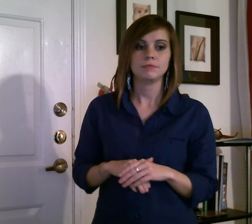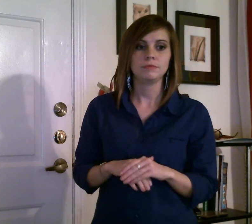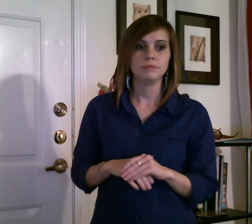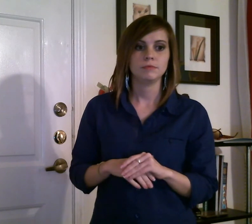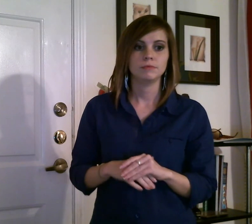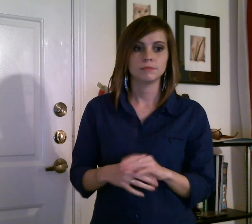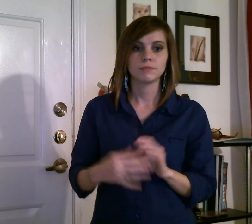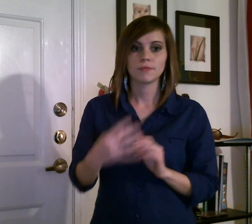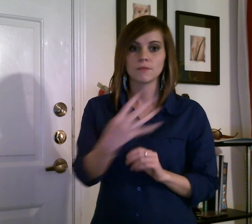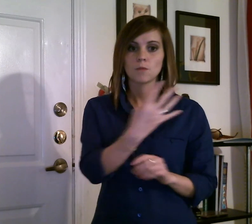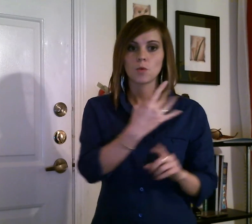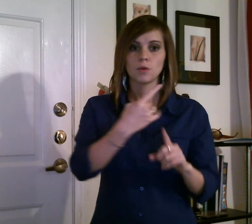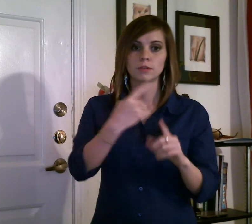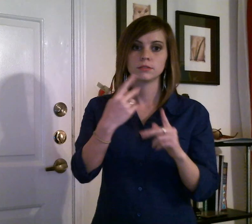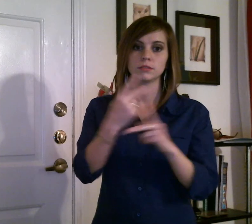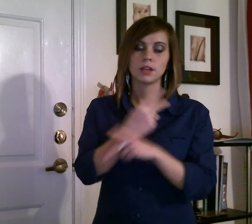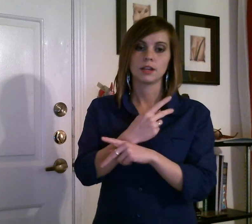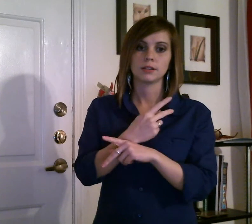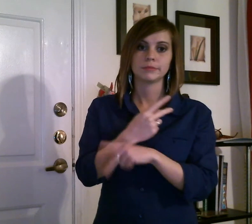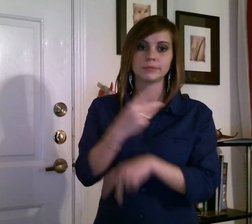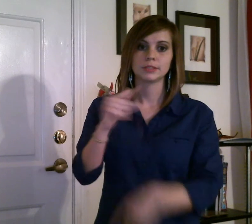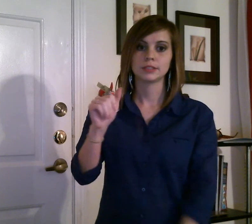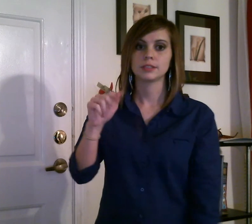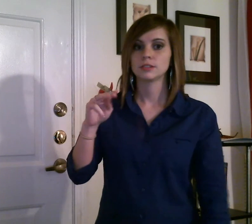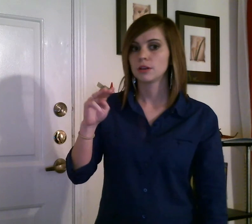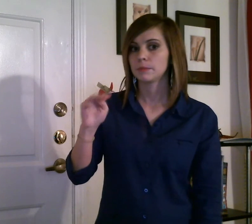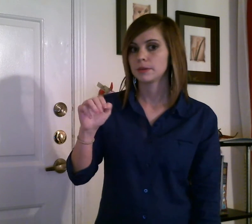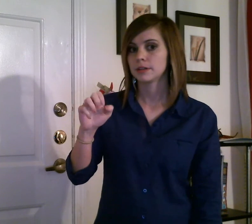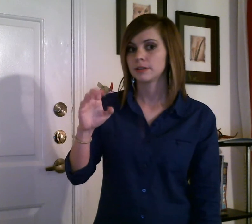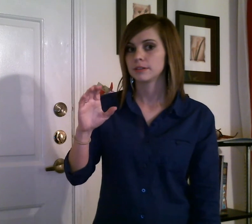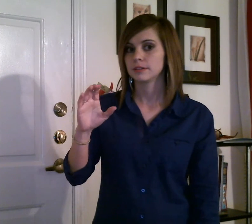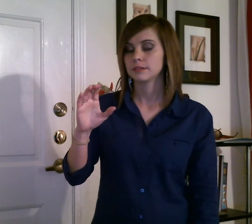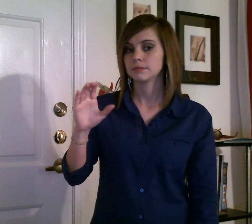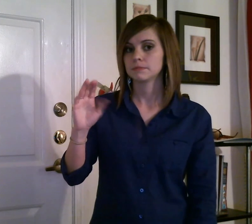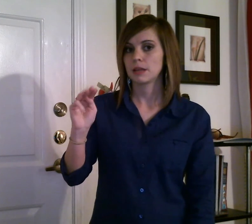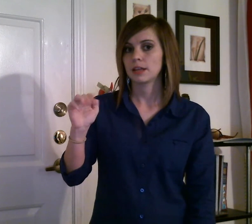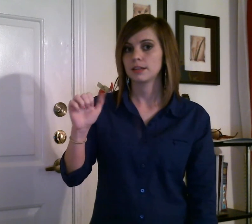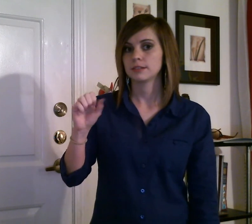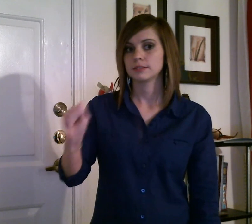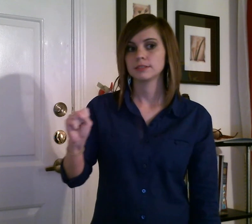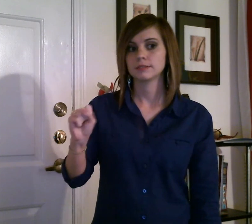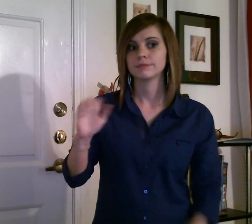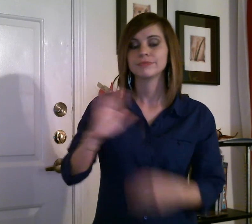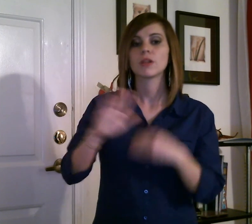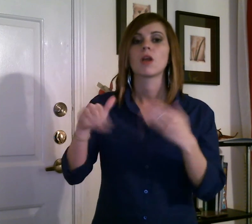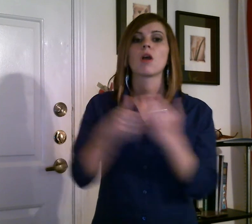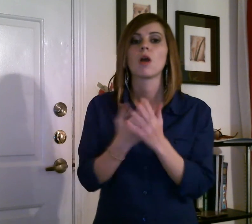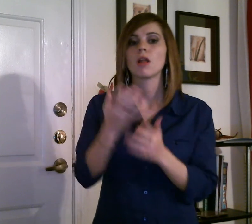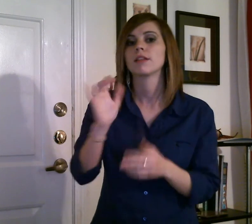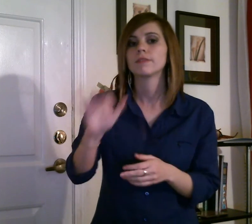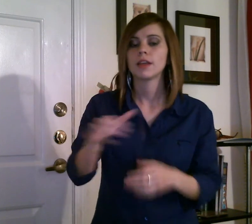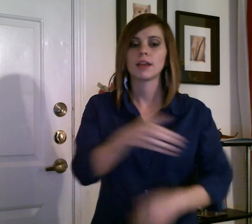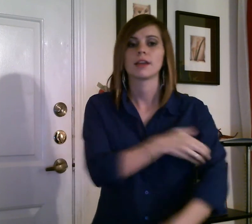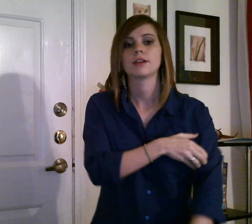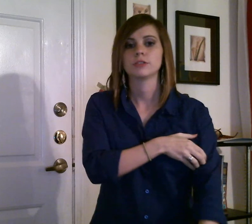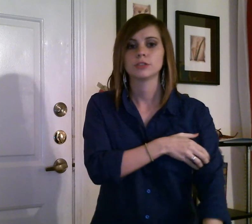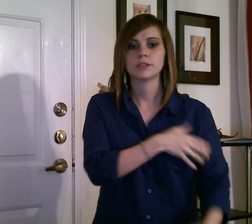the atomic mass of each of the constituent hydrogens. So all of this energy from the fusion, but it